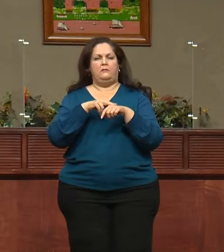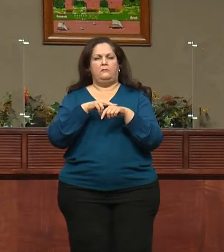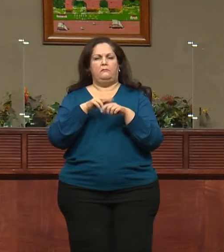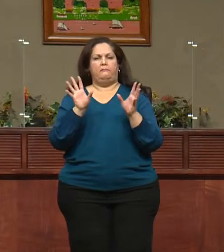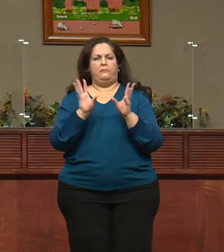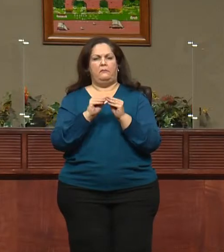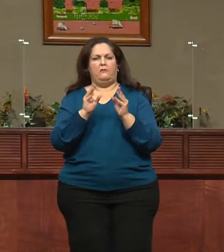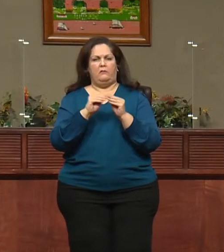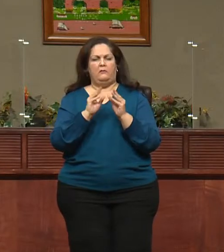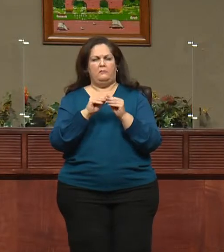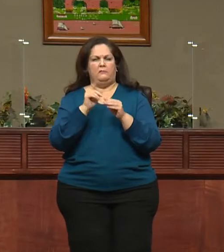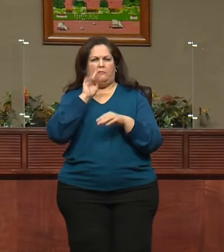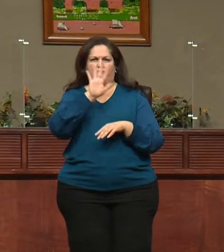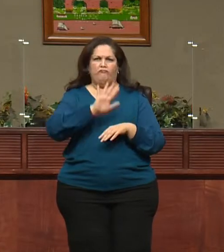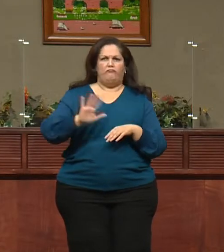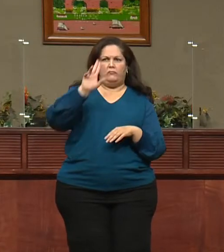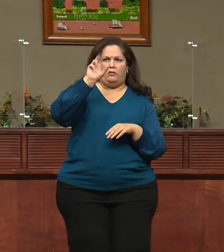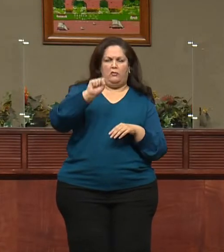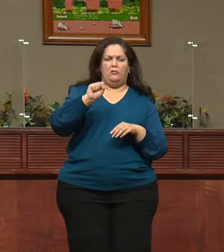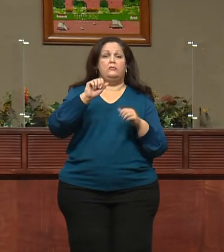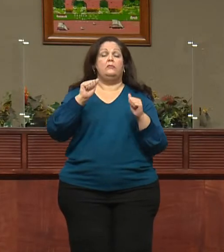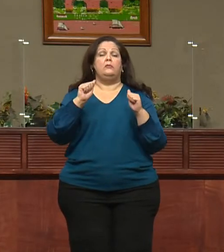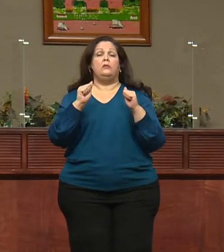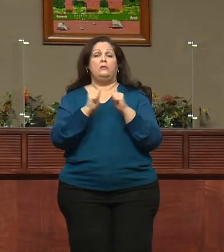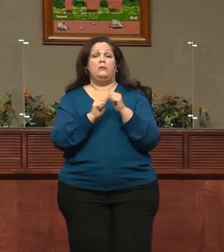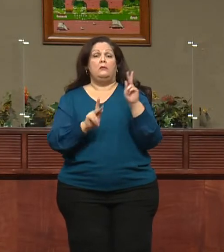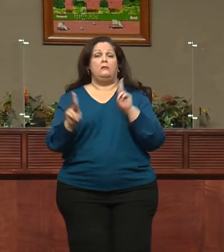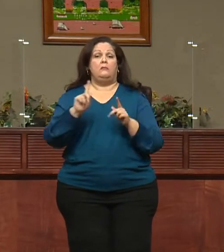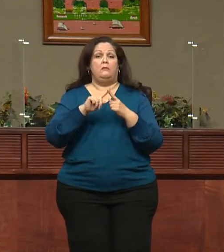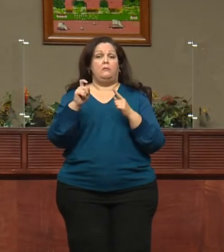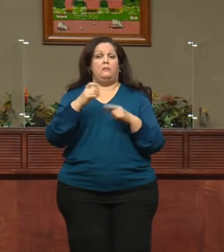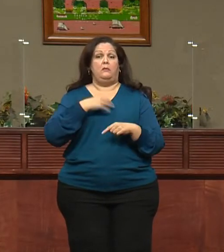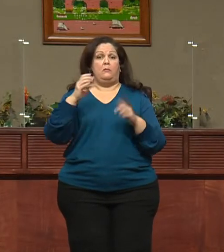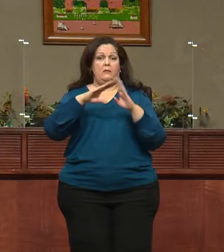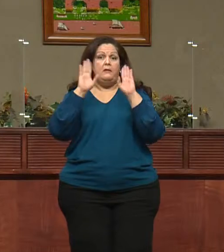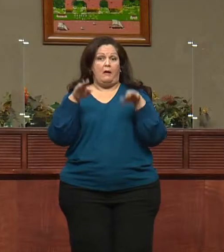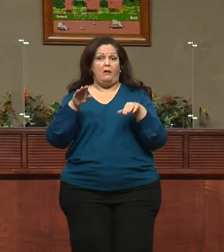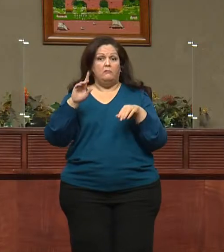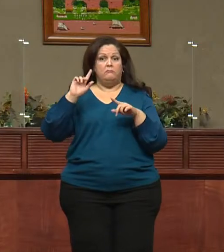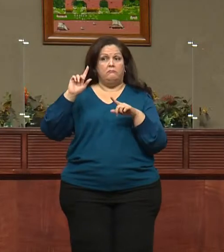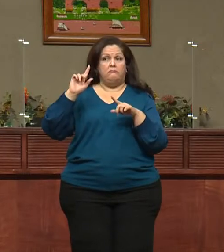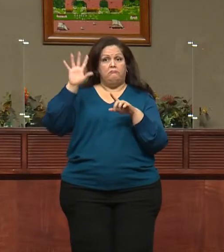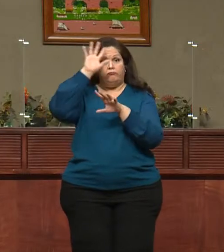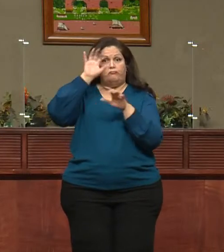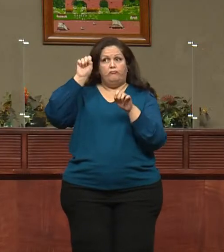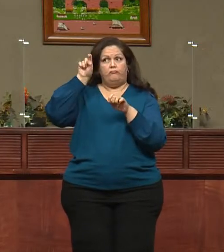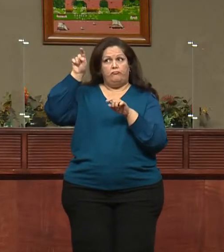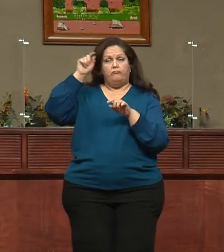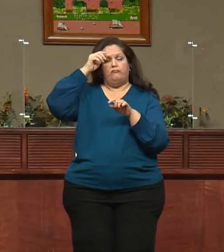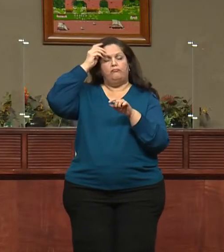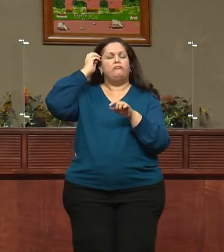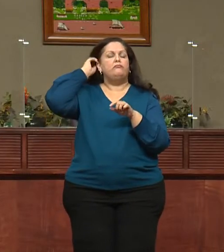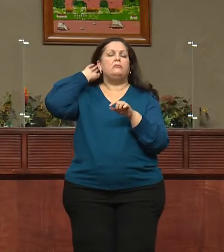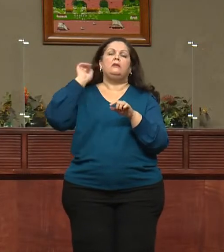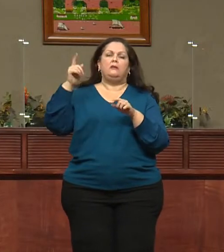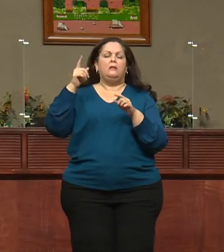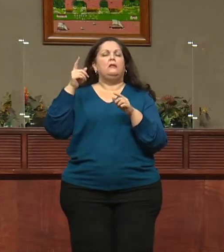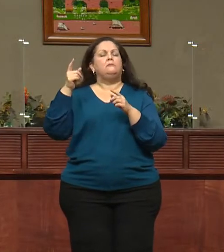with White House officials, and they have continued to